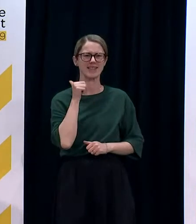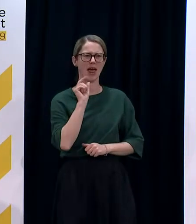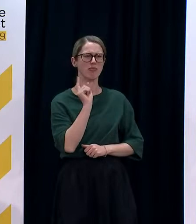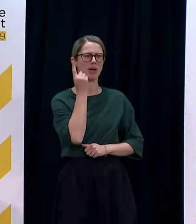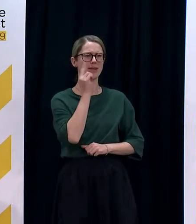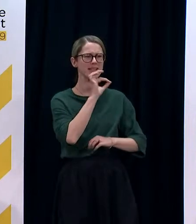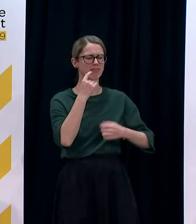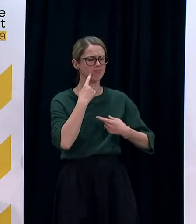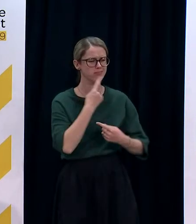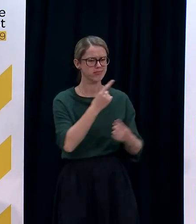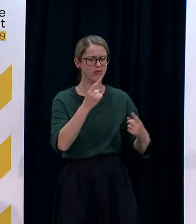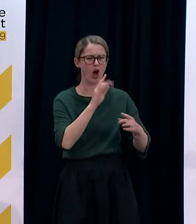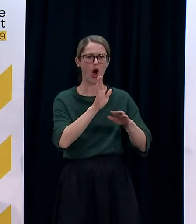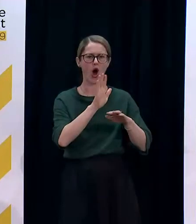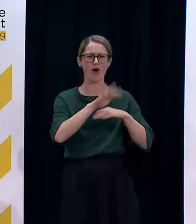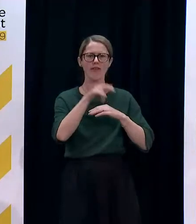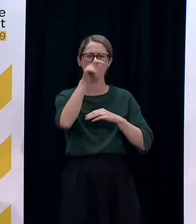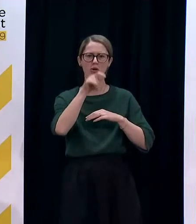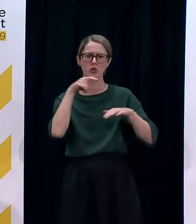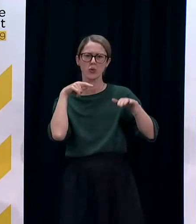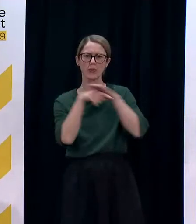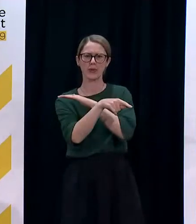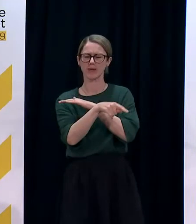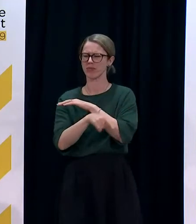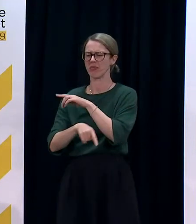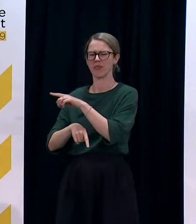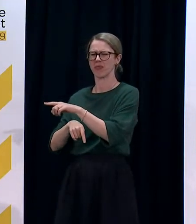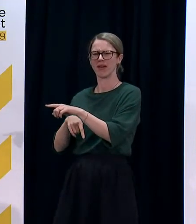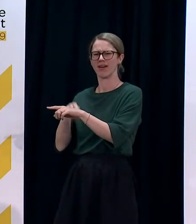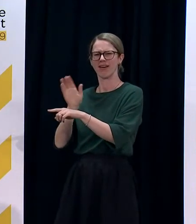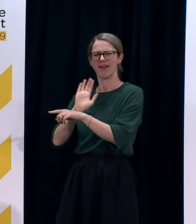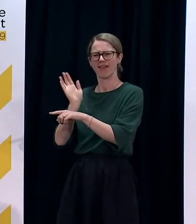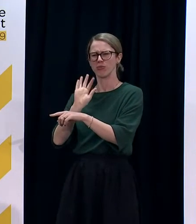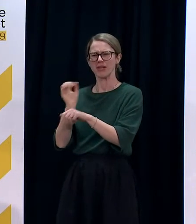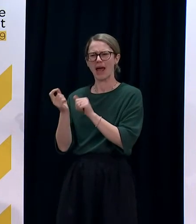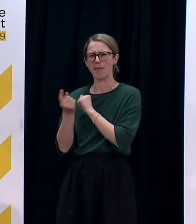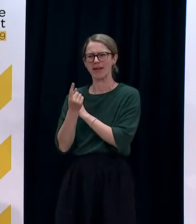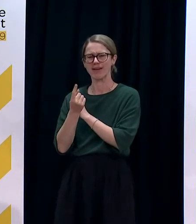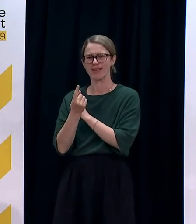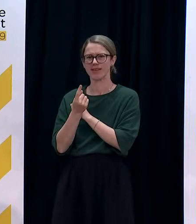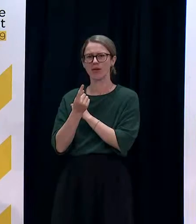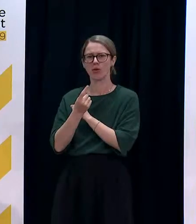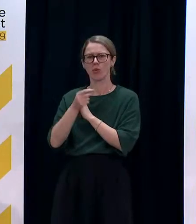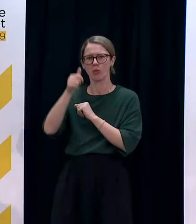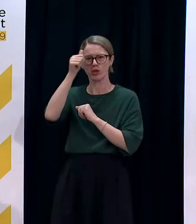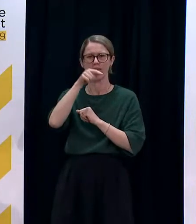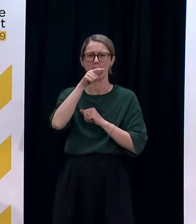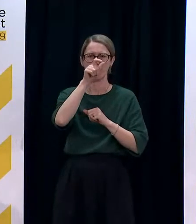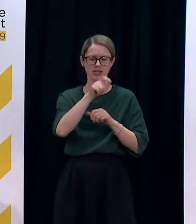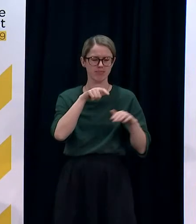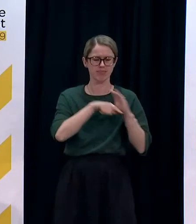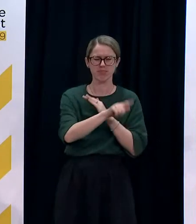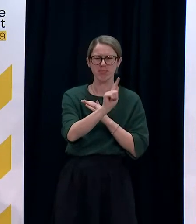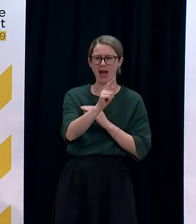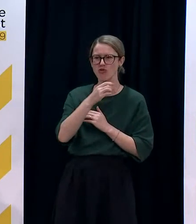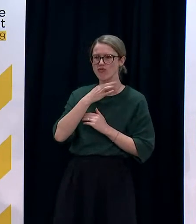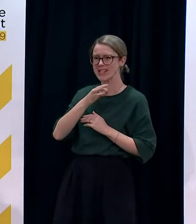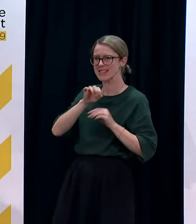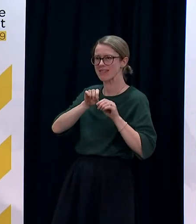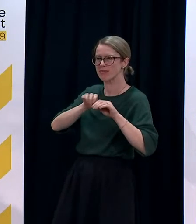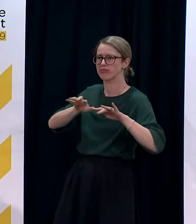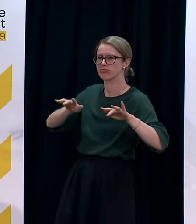reject that assertion. We did not have any advice that there was a risk to public safety. It was an